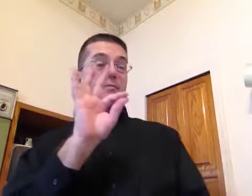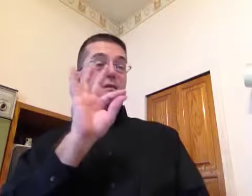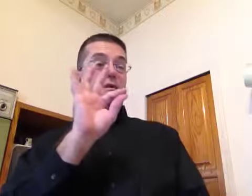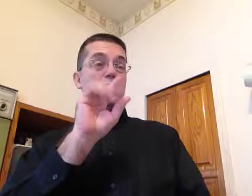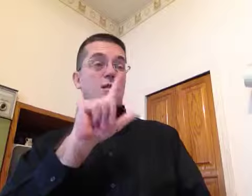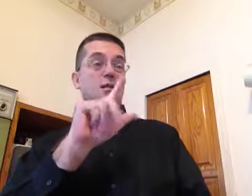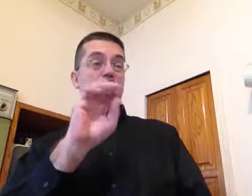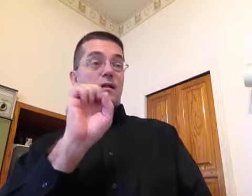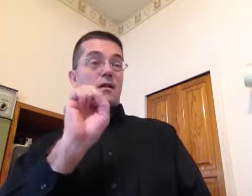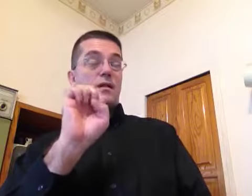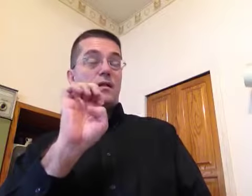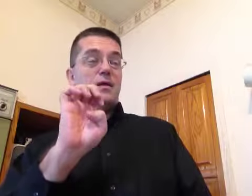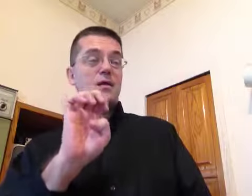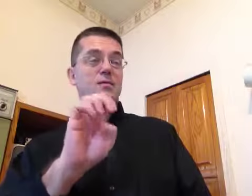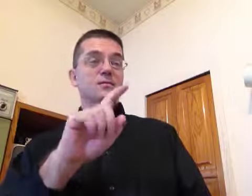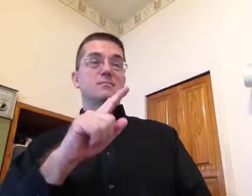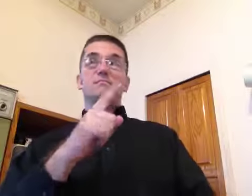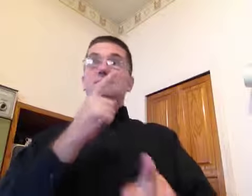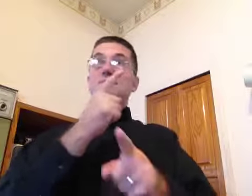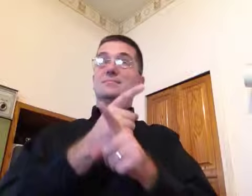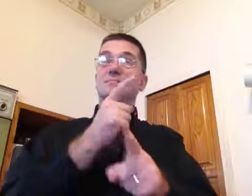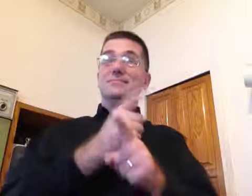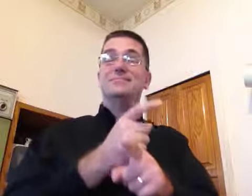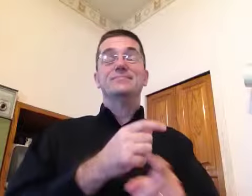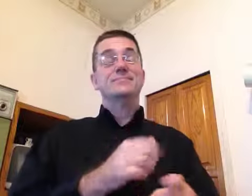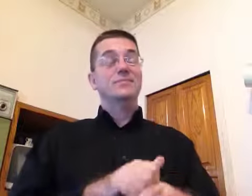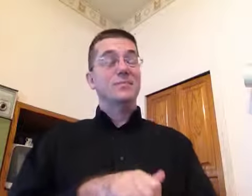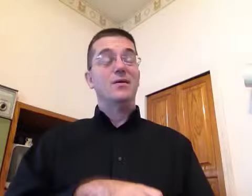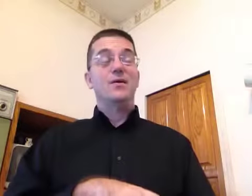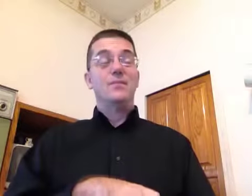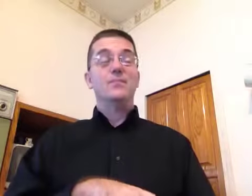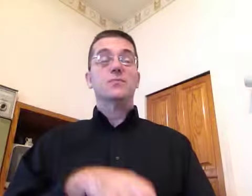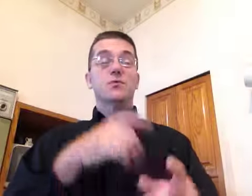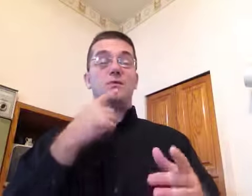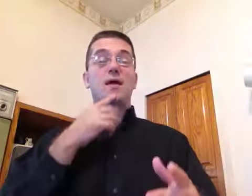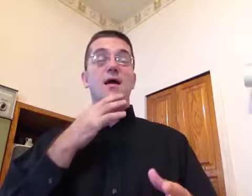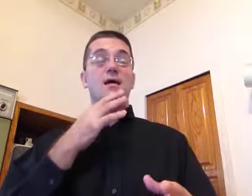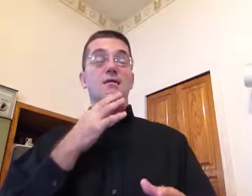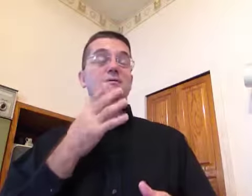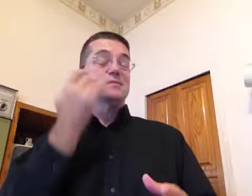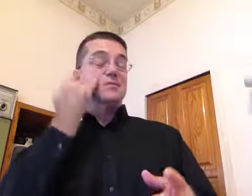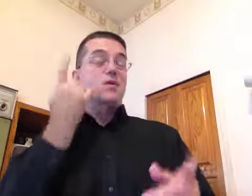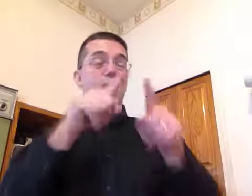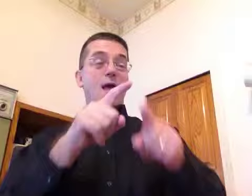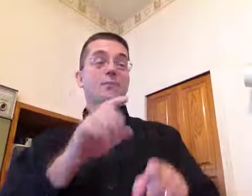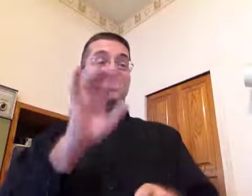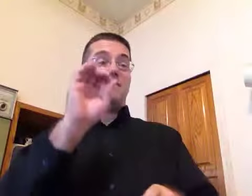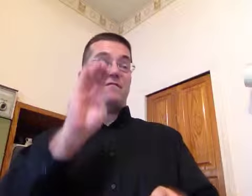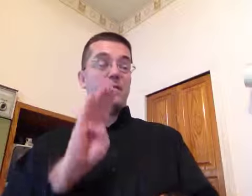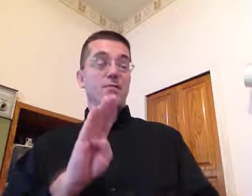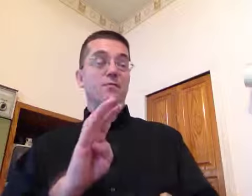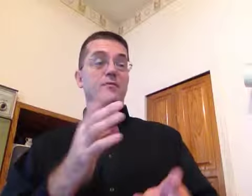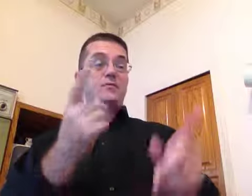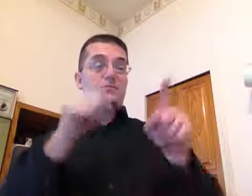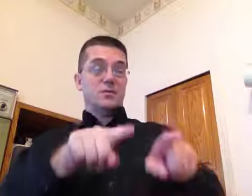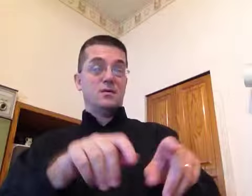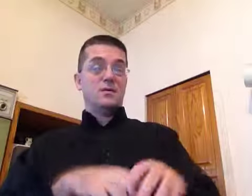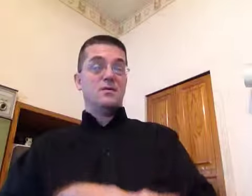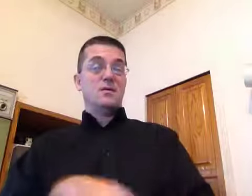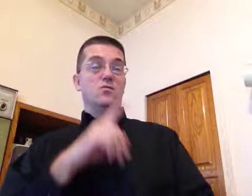right. Okay, so let's start talking about what happens in February, how close we are. Now, are you really unwilling to